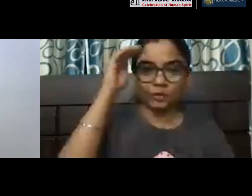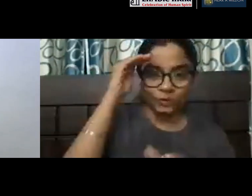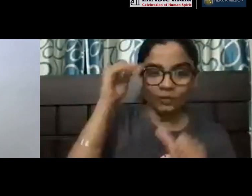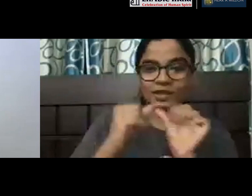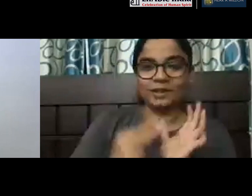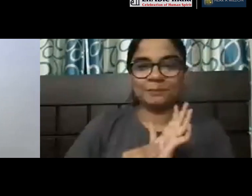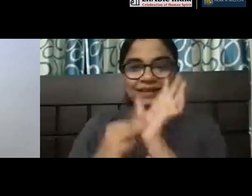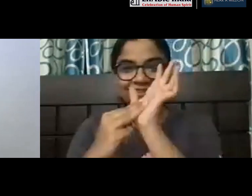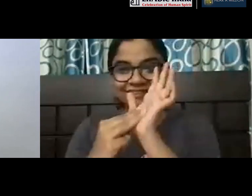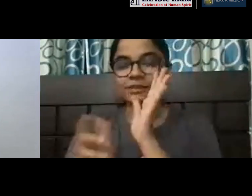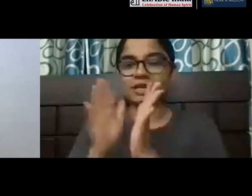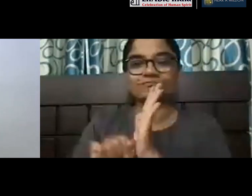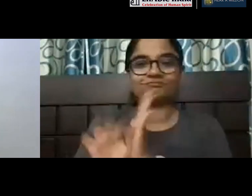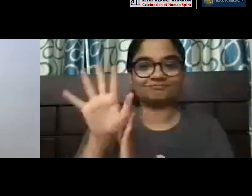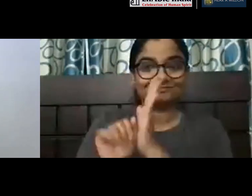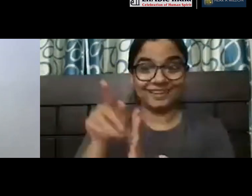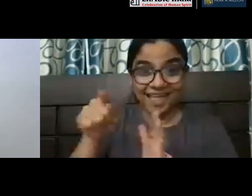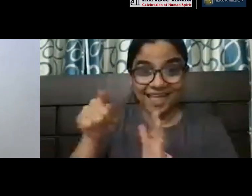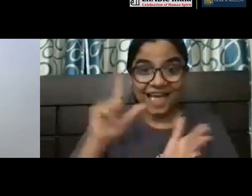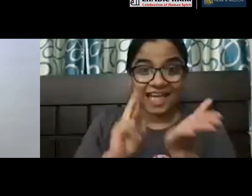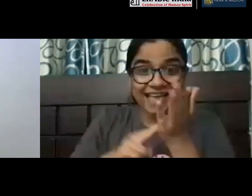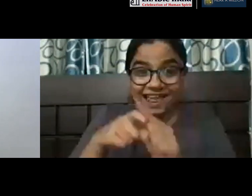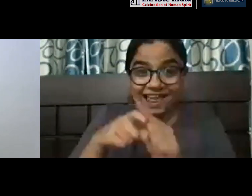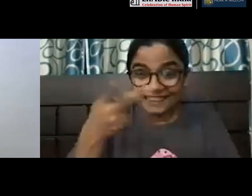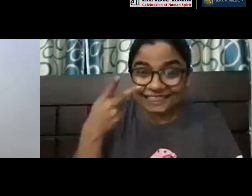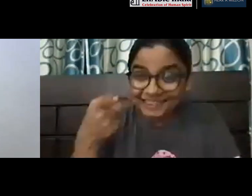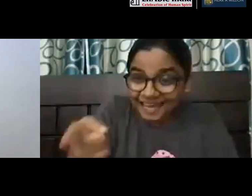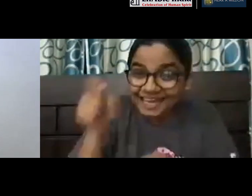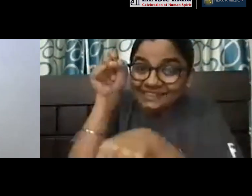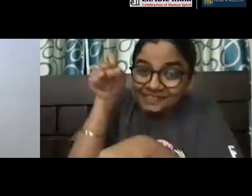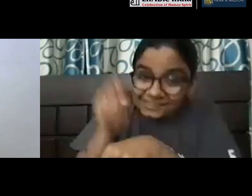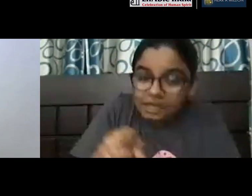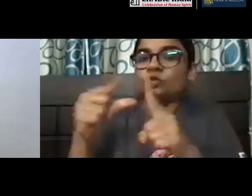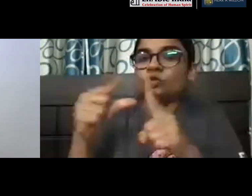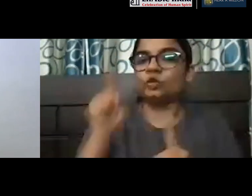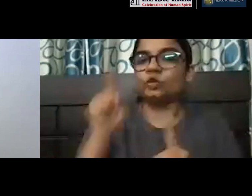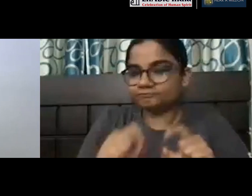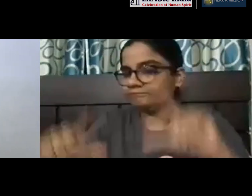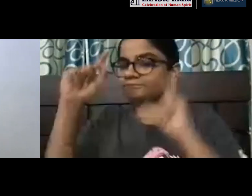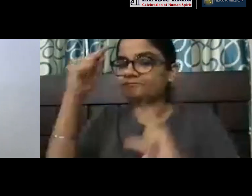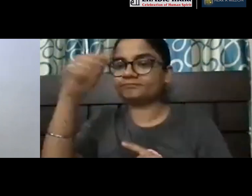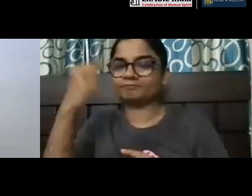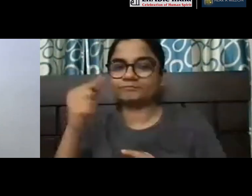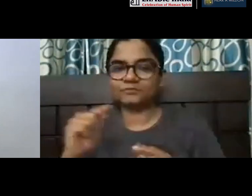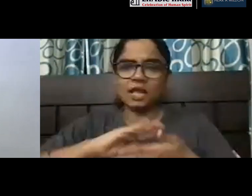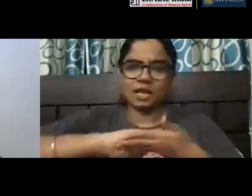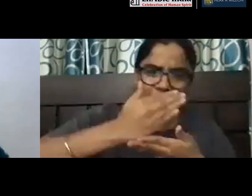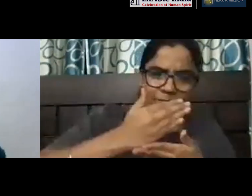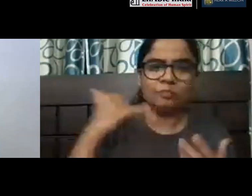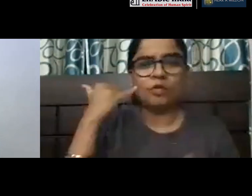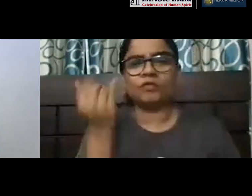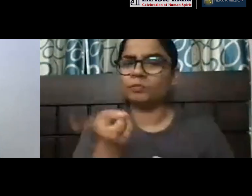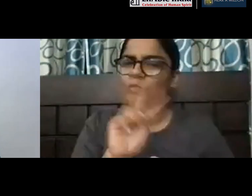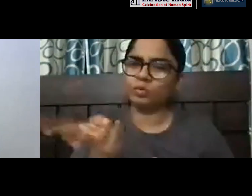See HAM here a million. This is a sign of HAM. You see the link and click on it and fill up the